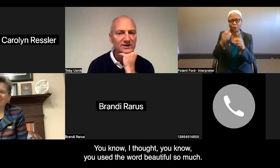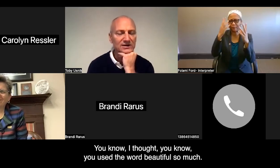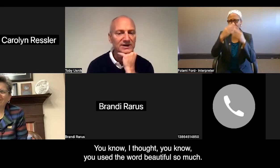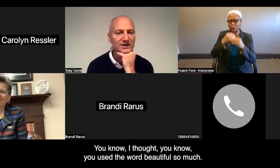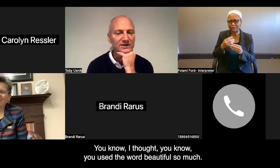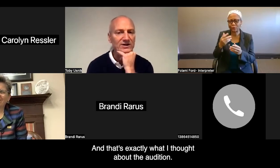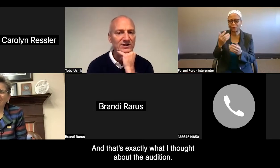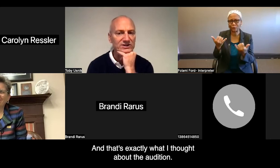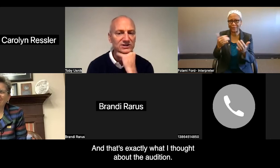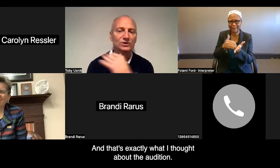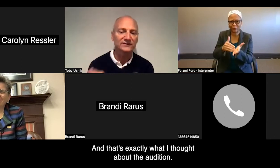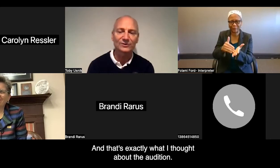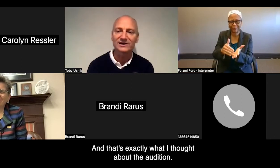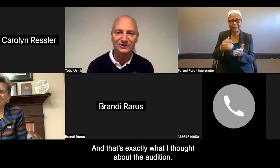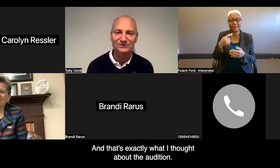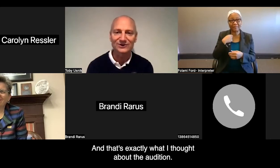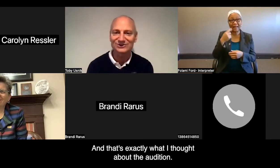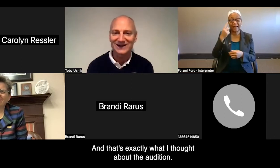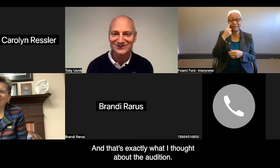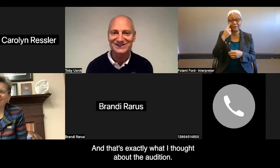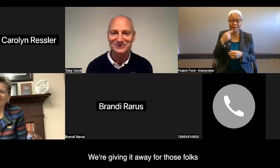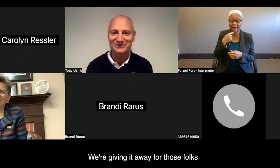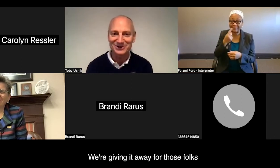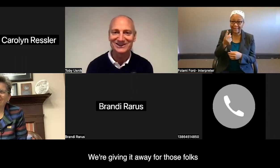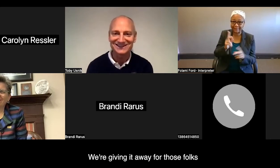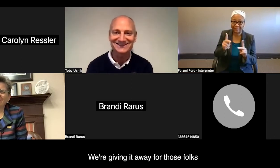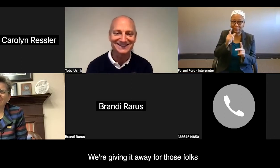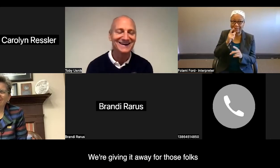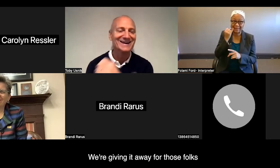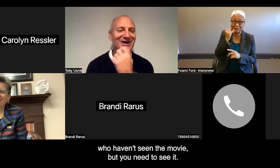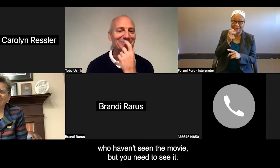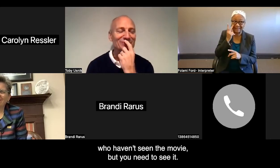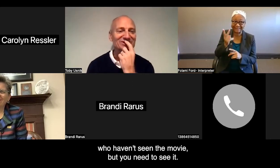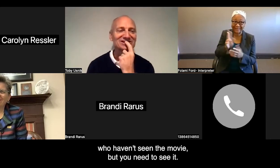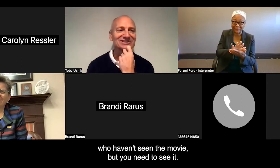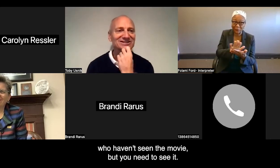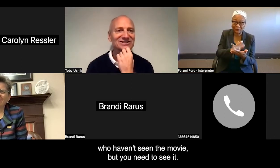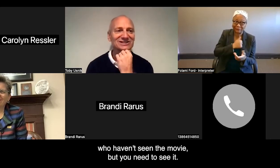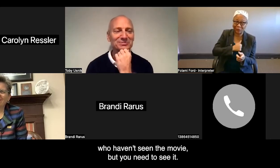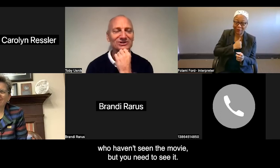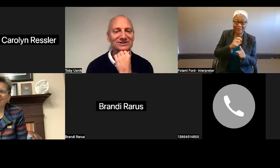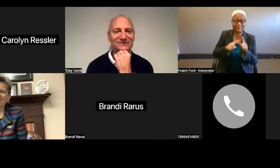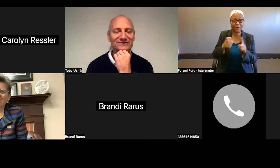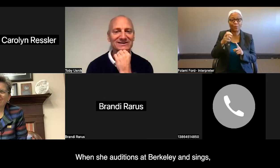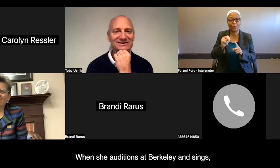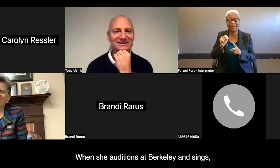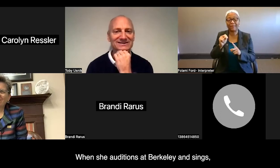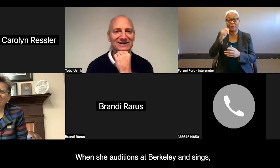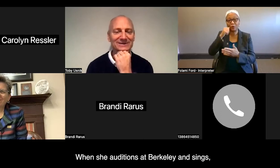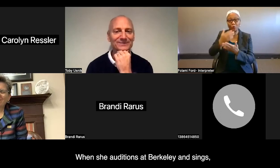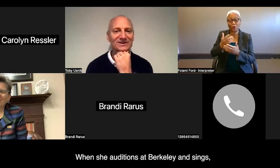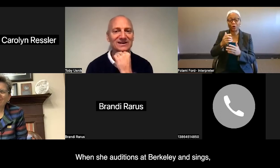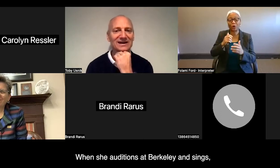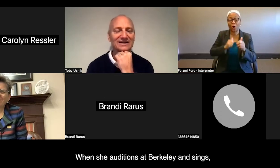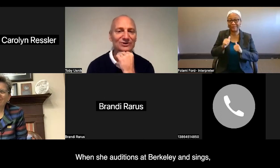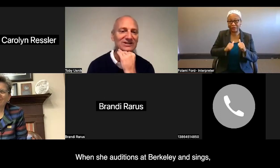exactly what I thought about the audition. We're giving it away for those folks who haven't seen the movie, but you need to see it. When she auditions at Berklee and sings,